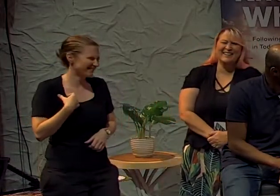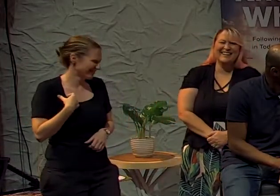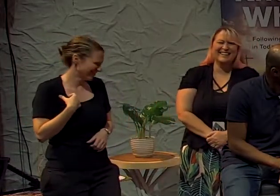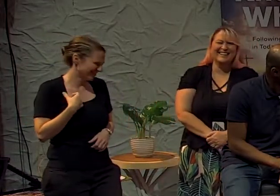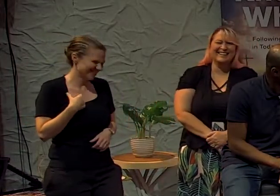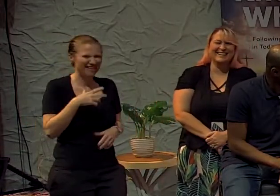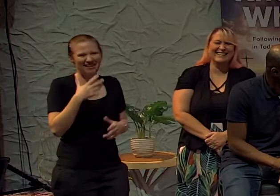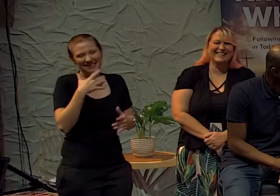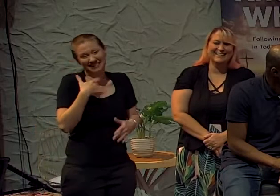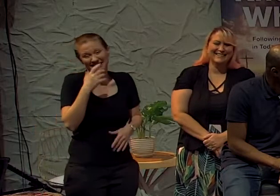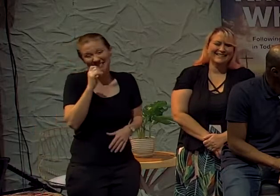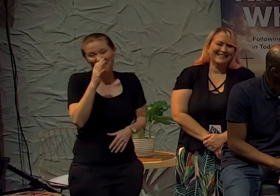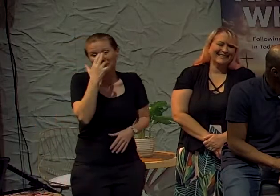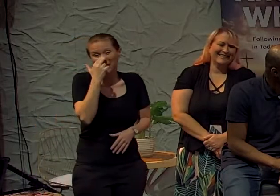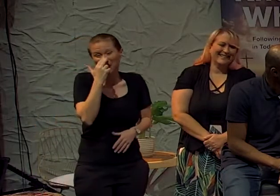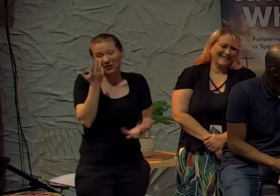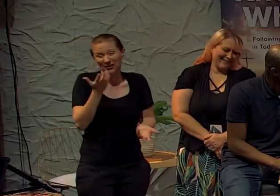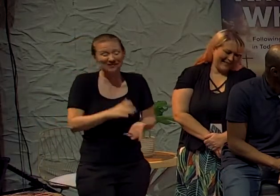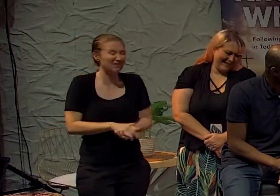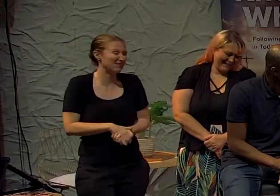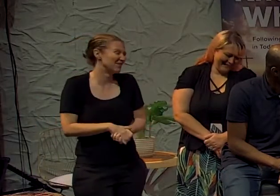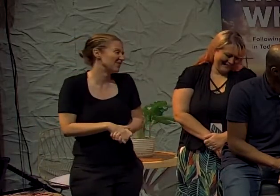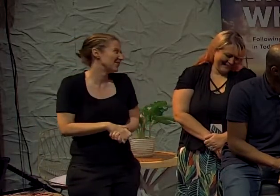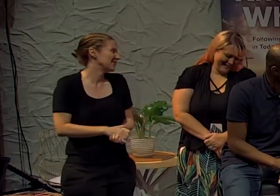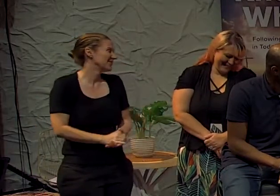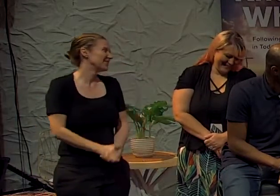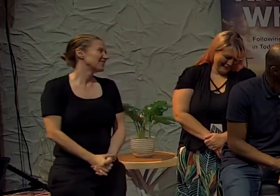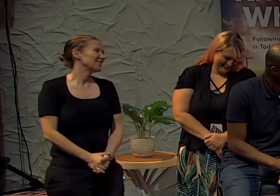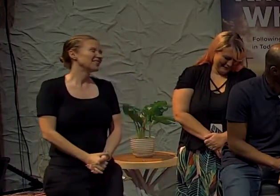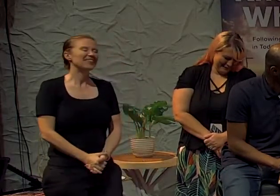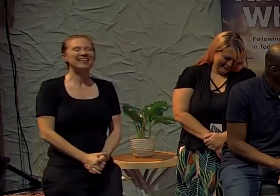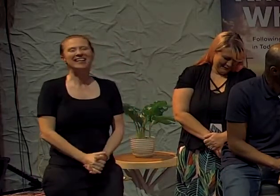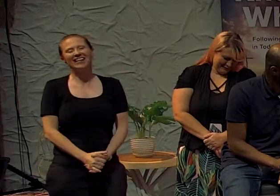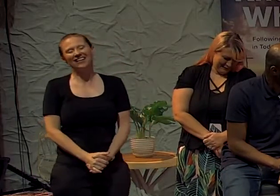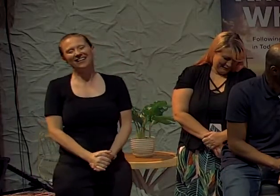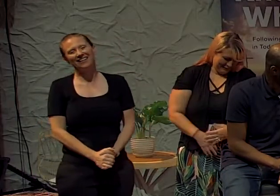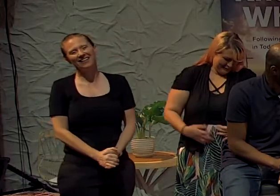It's a sense of humor, yeah, exactly. So, yeah, this is,